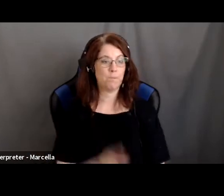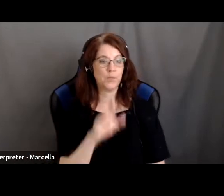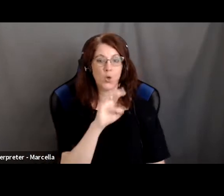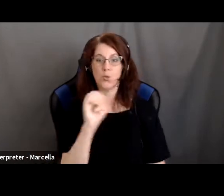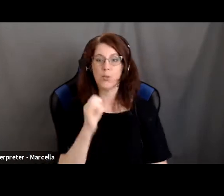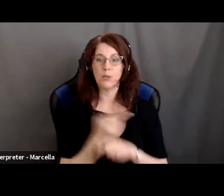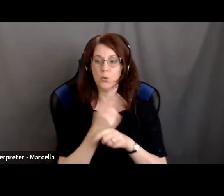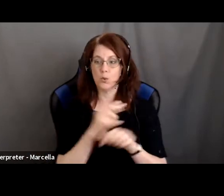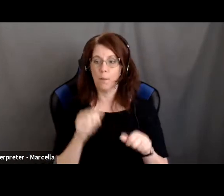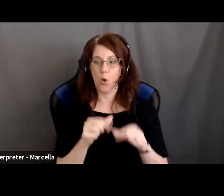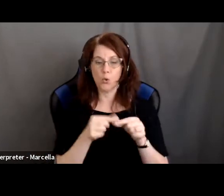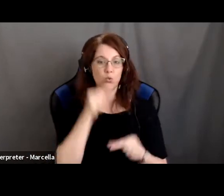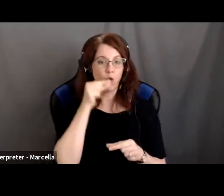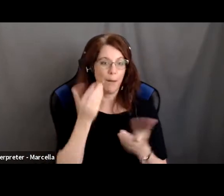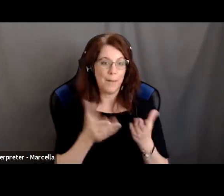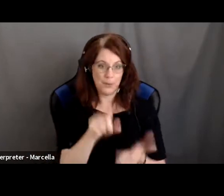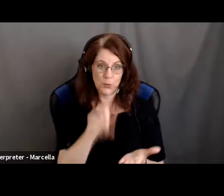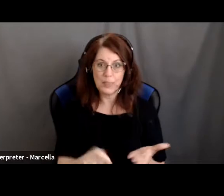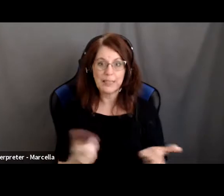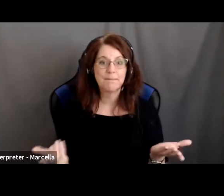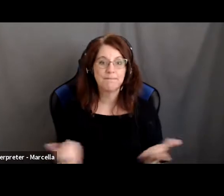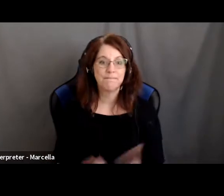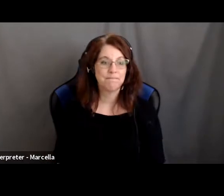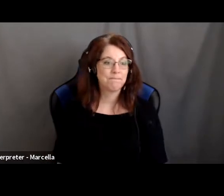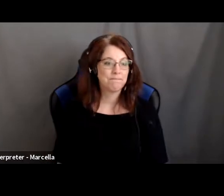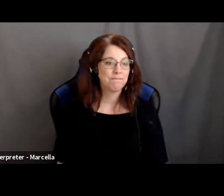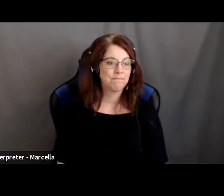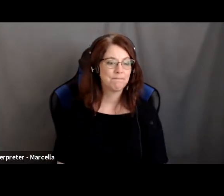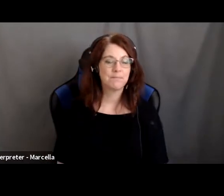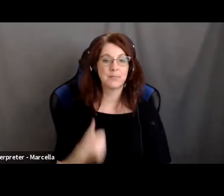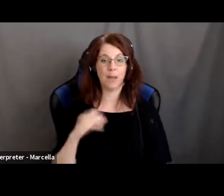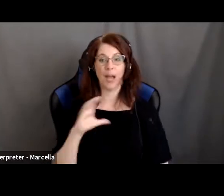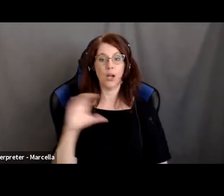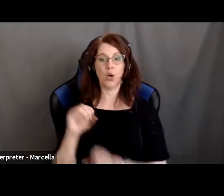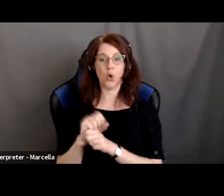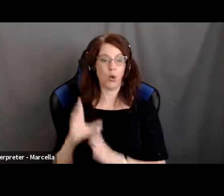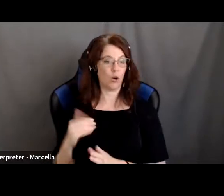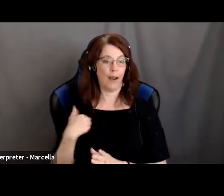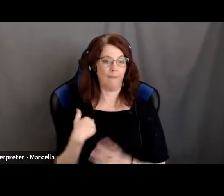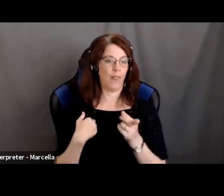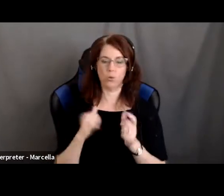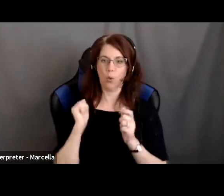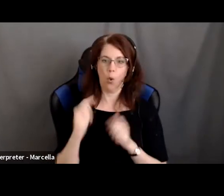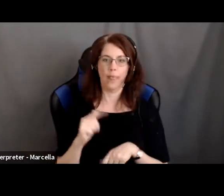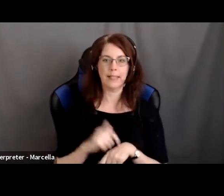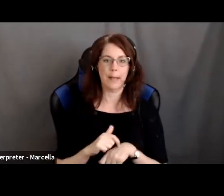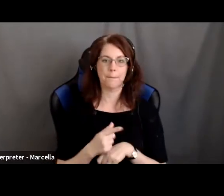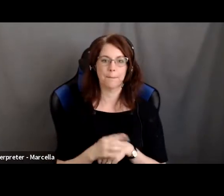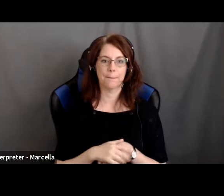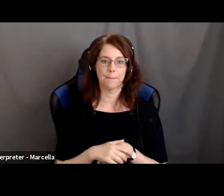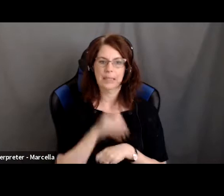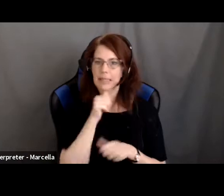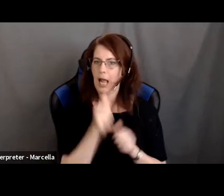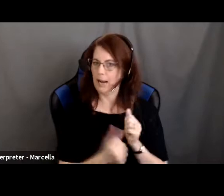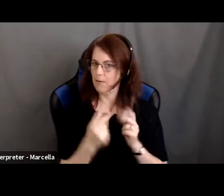straw, maybe what you need. I have a coworker who keeps those on her all the time because not every place